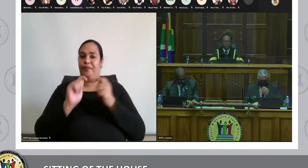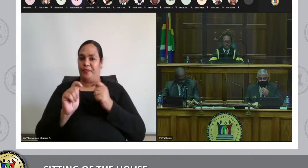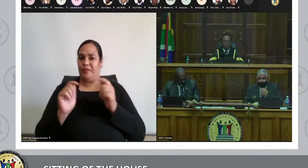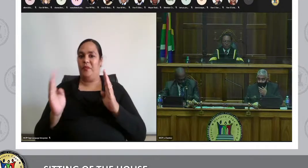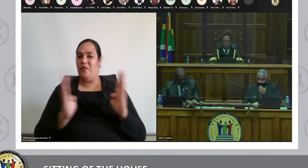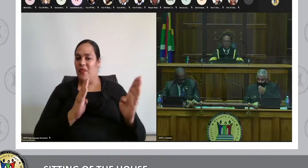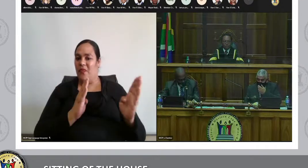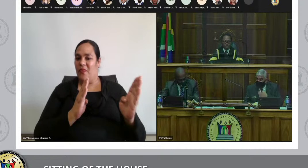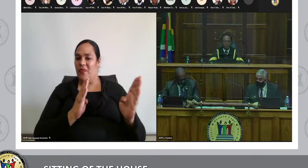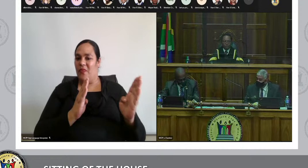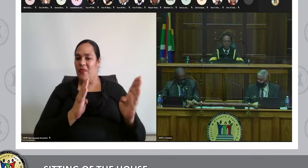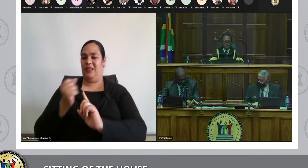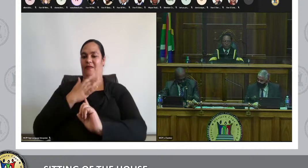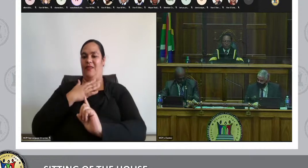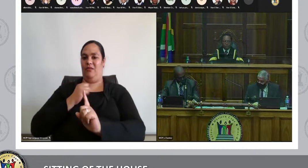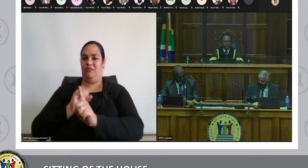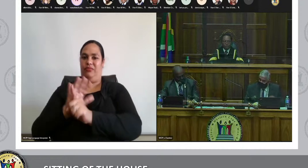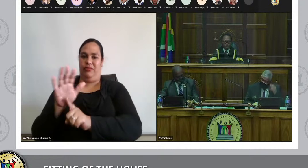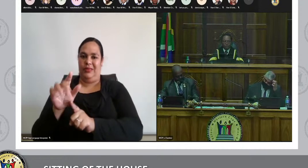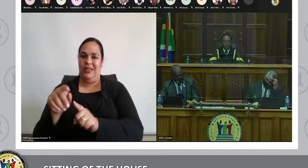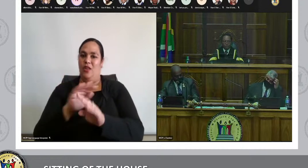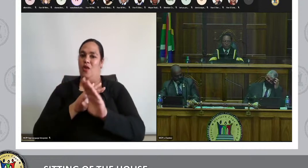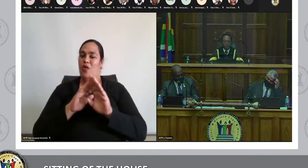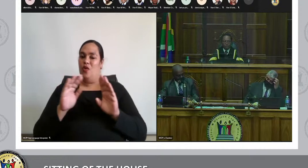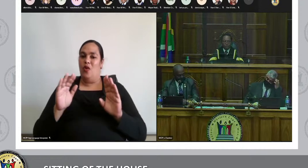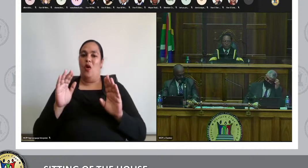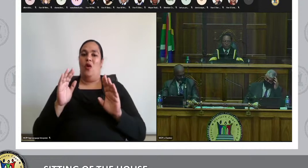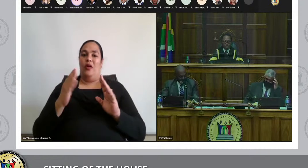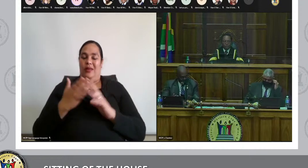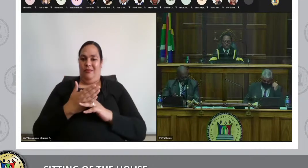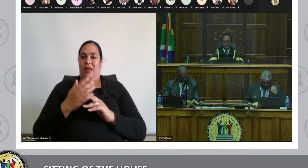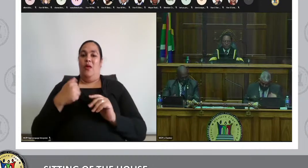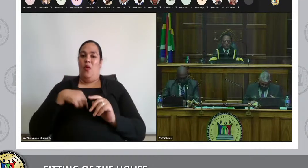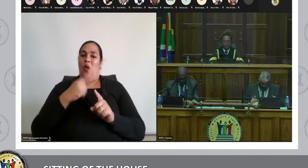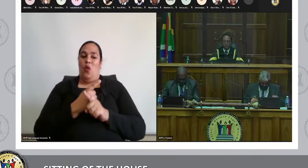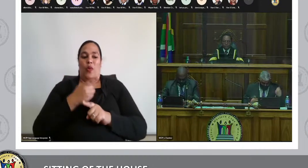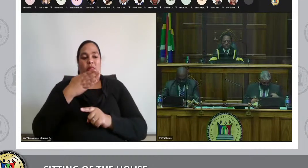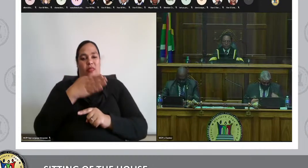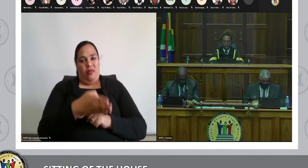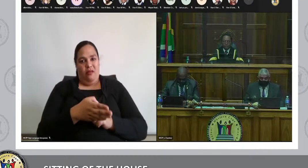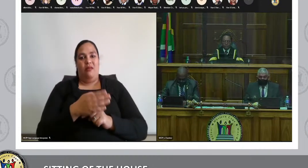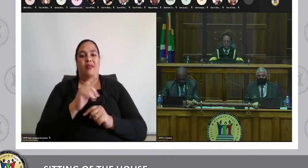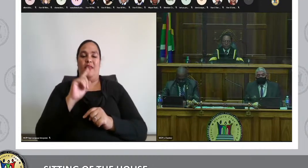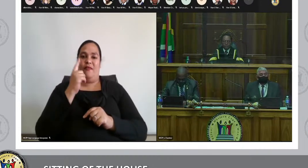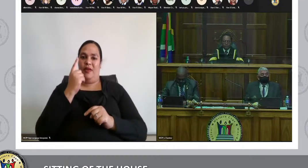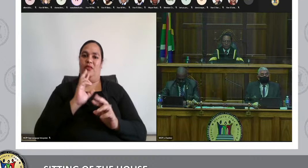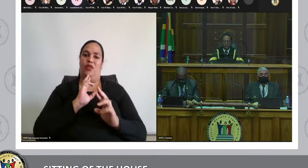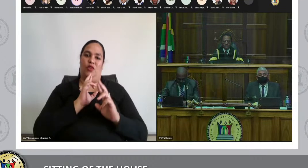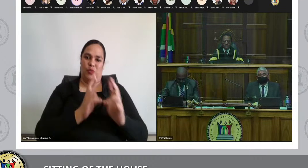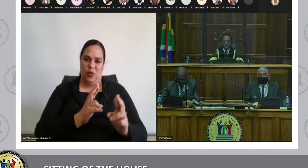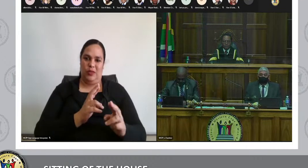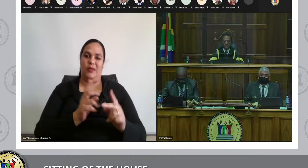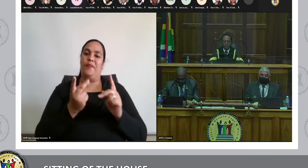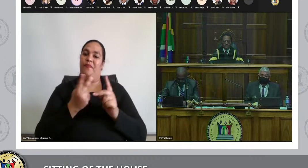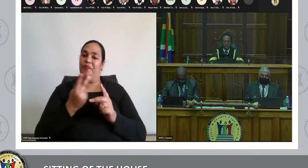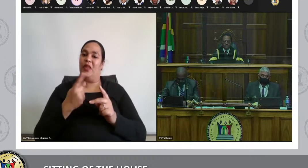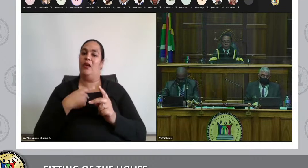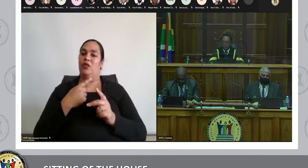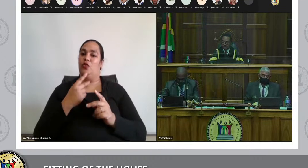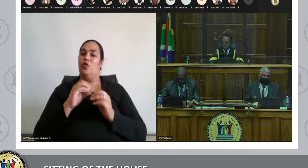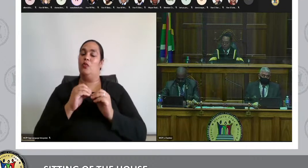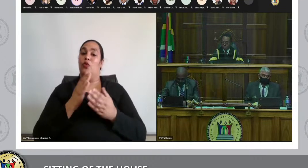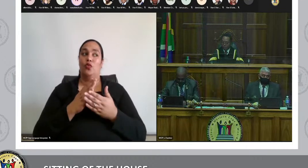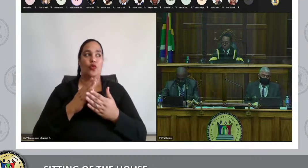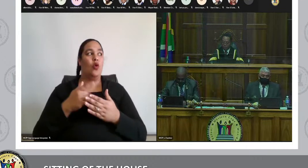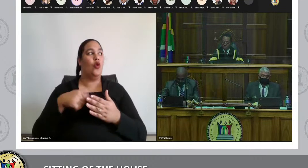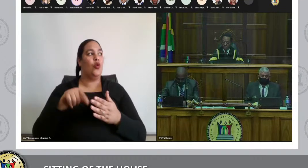to prevent infection, which is the non-pharmaceutical interventions will always be there as the first response, and also to re-emphasize